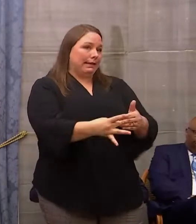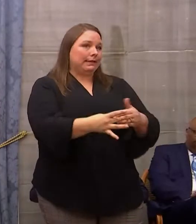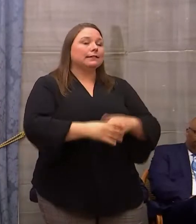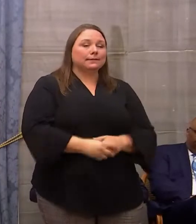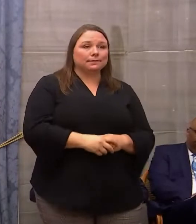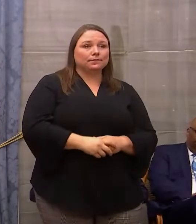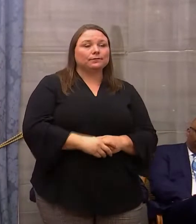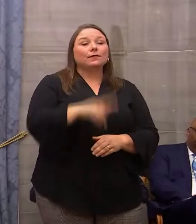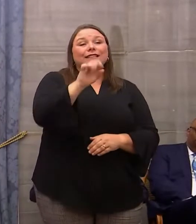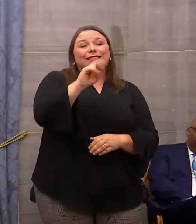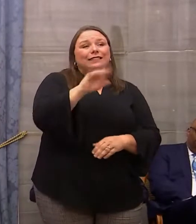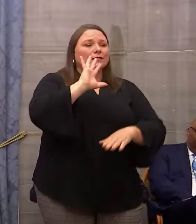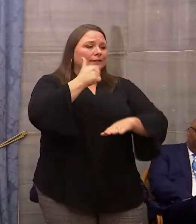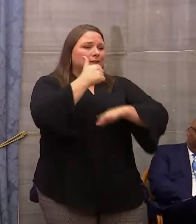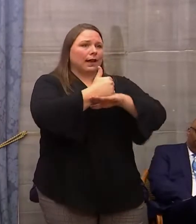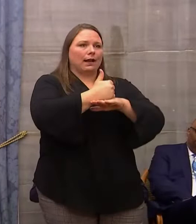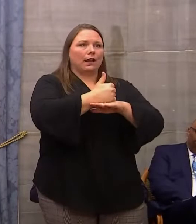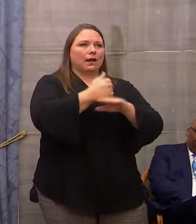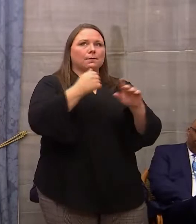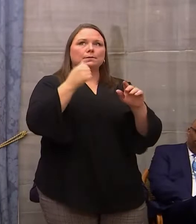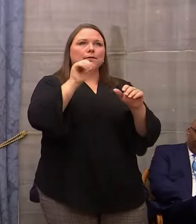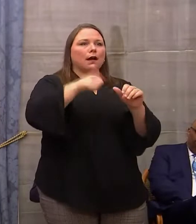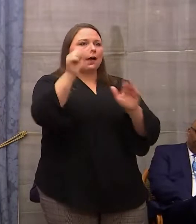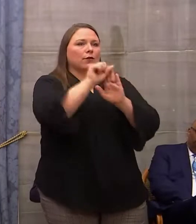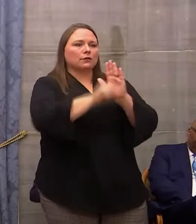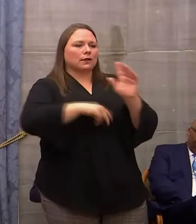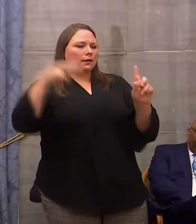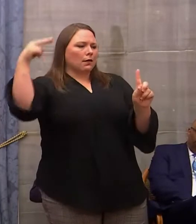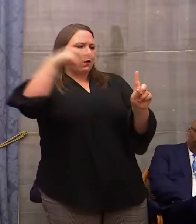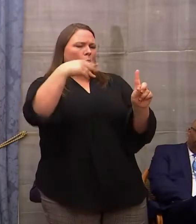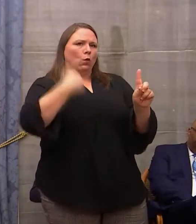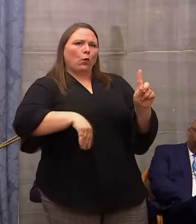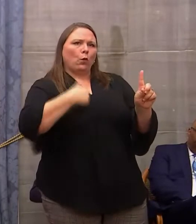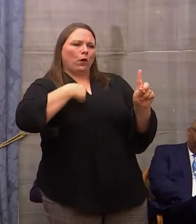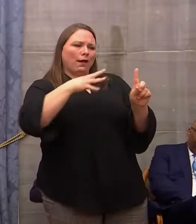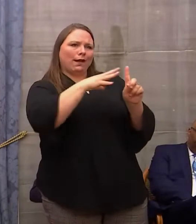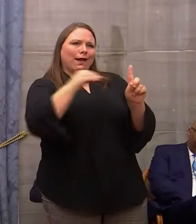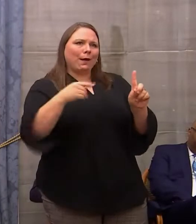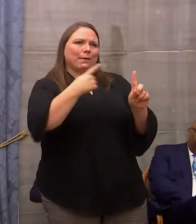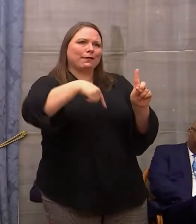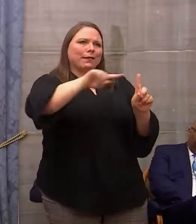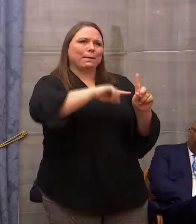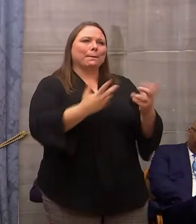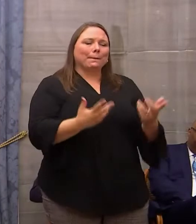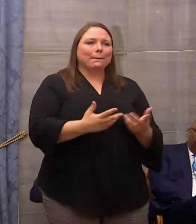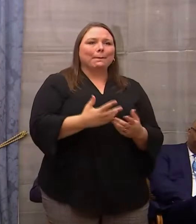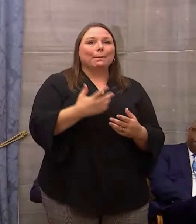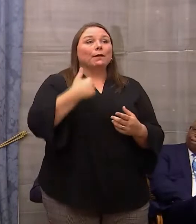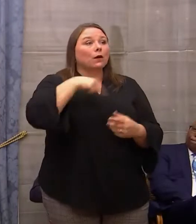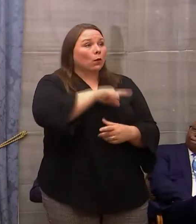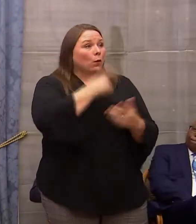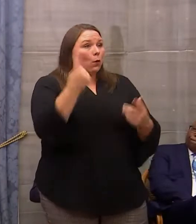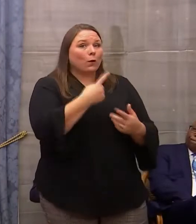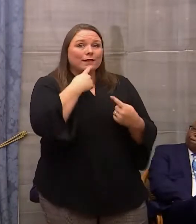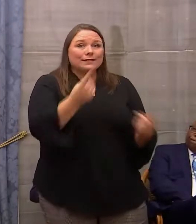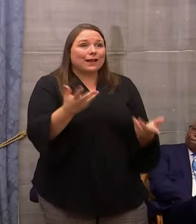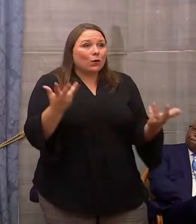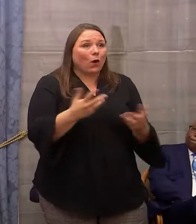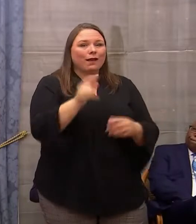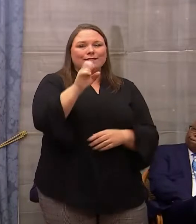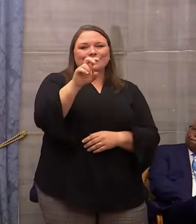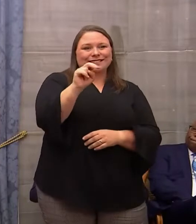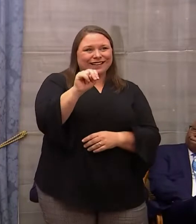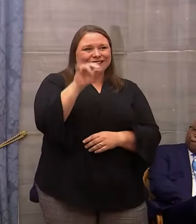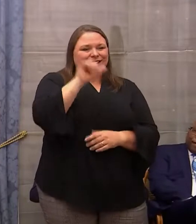where Tennessee is setting the standard for other states all across the nation. And as we say, Tennessee